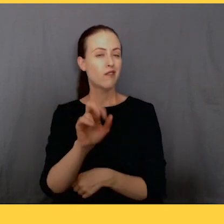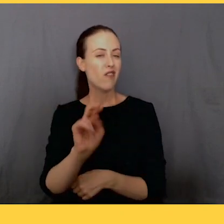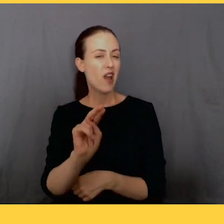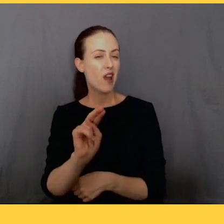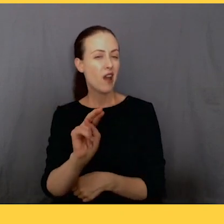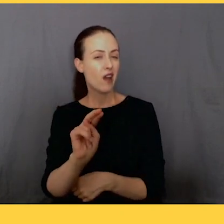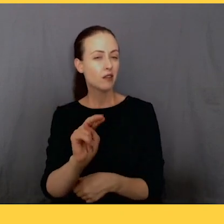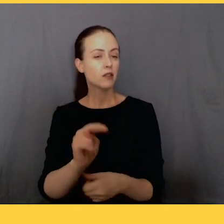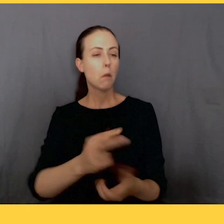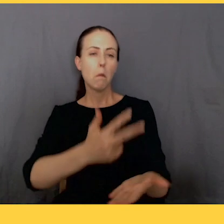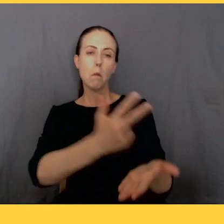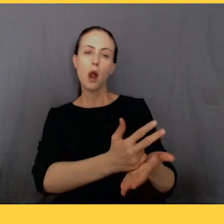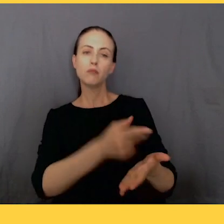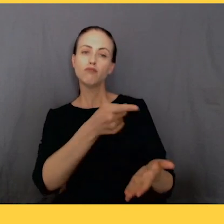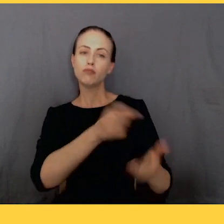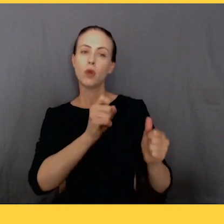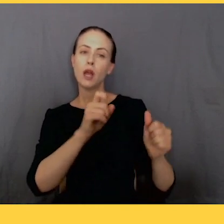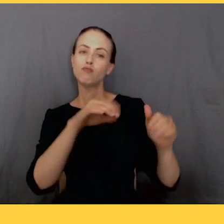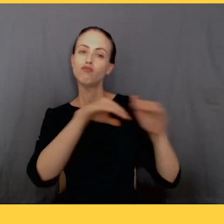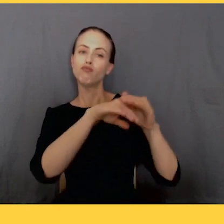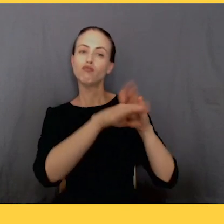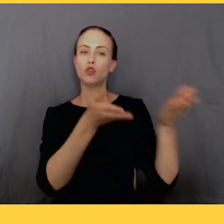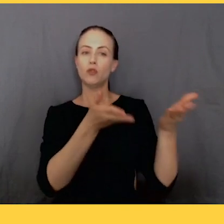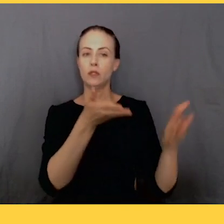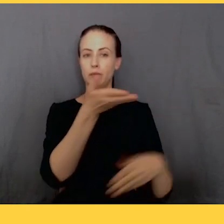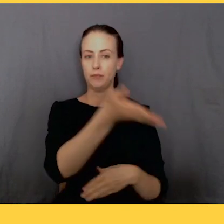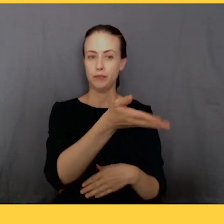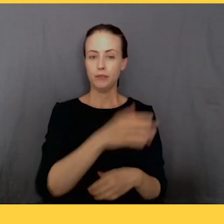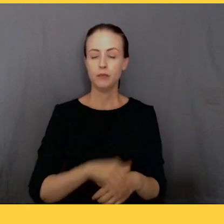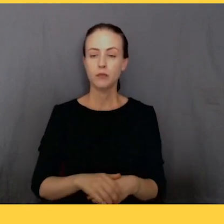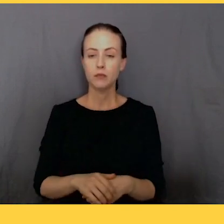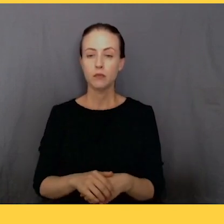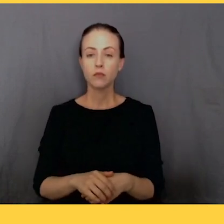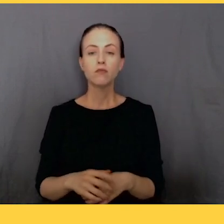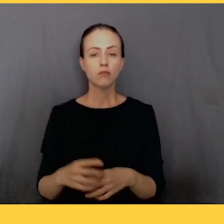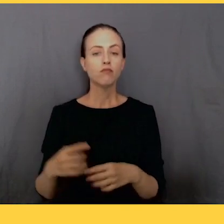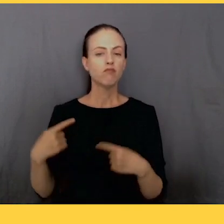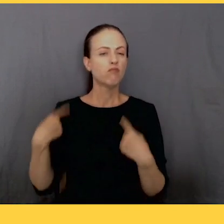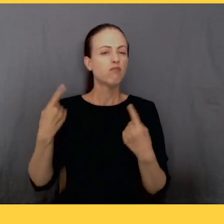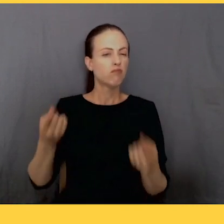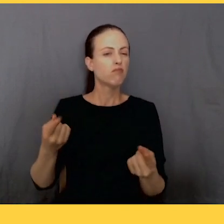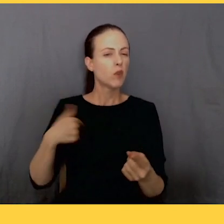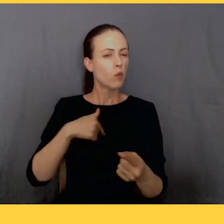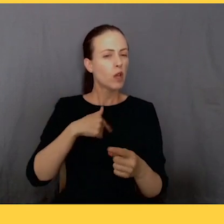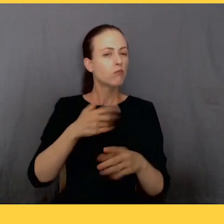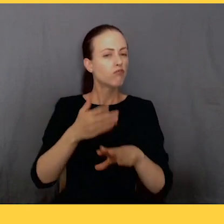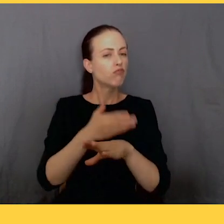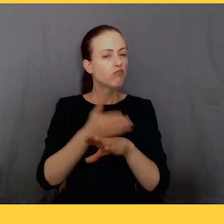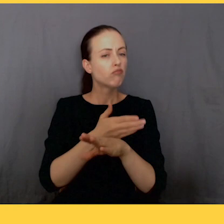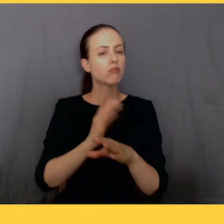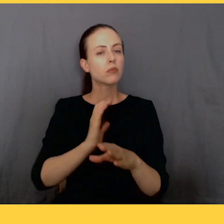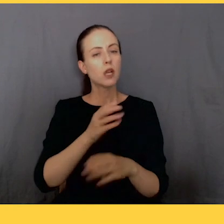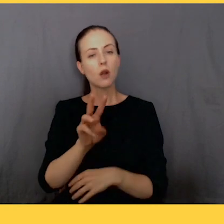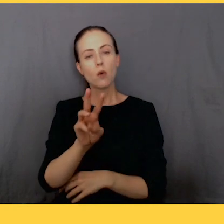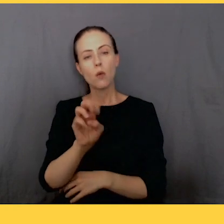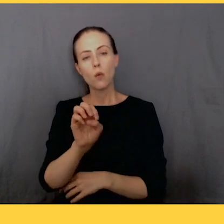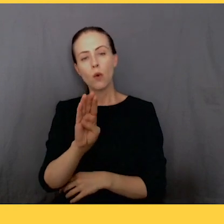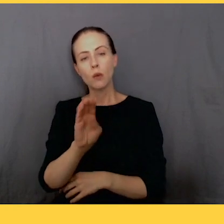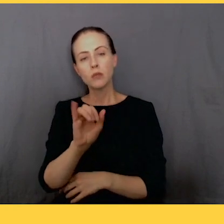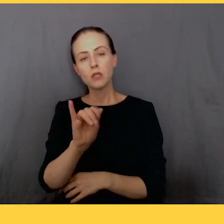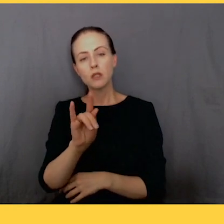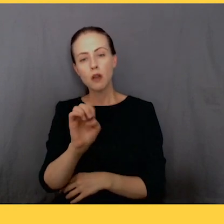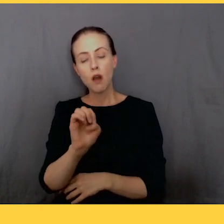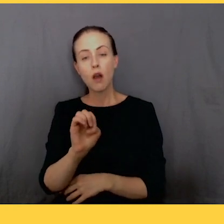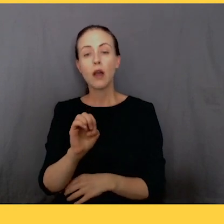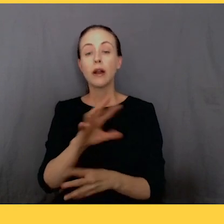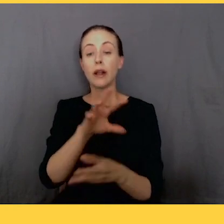months was improvements around the website to provide this information, including restoration times. And we also